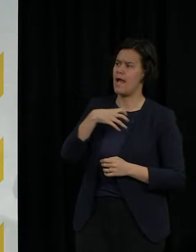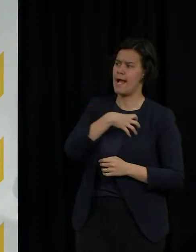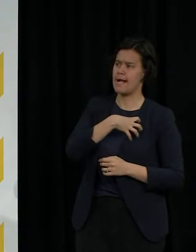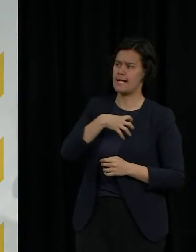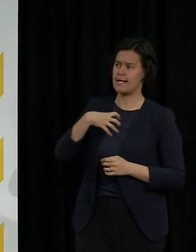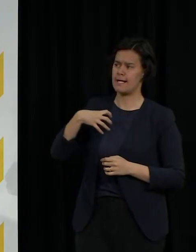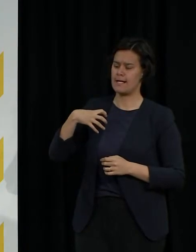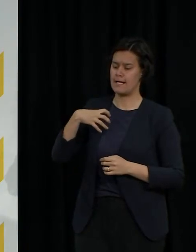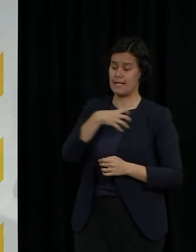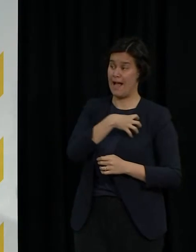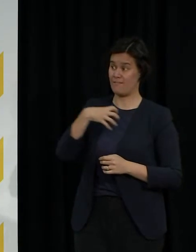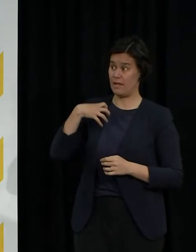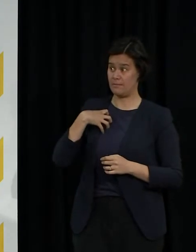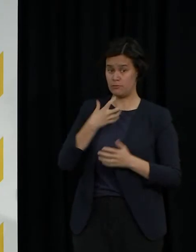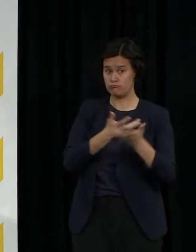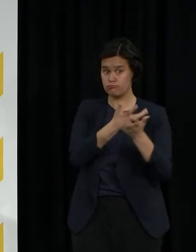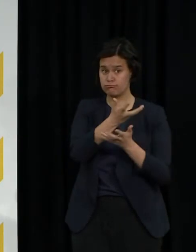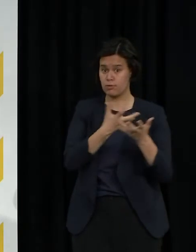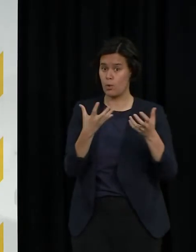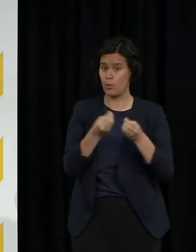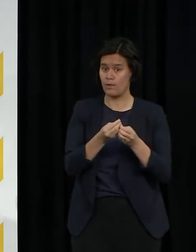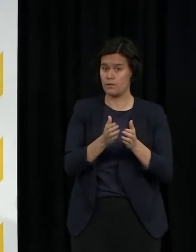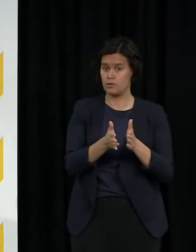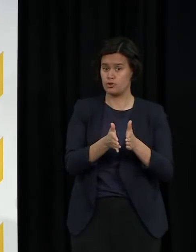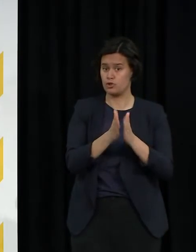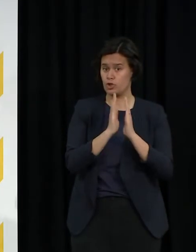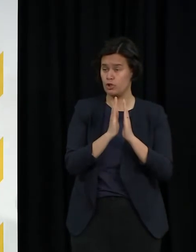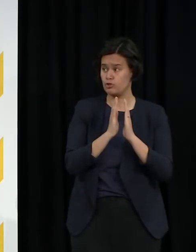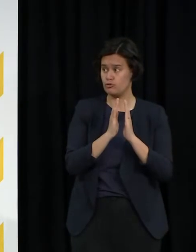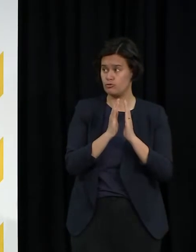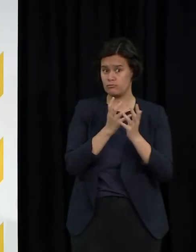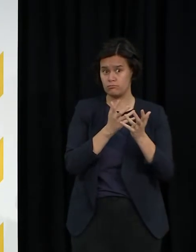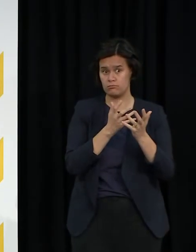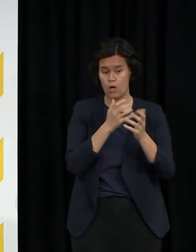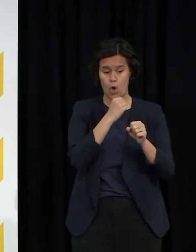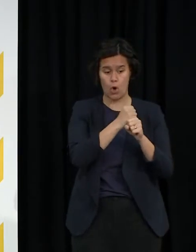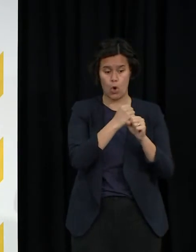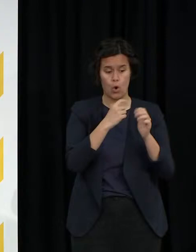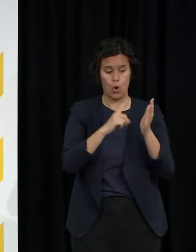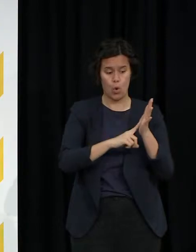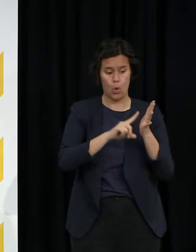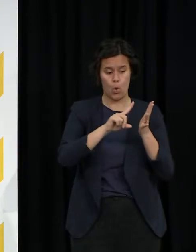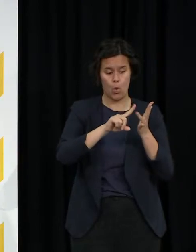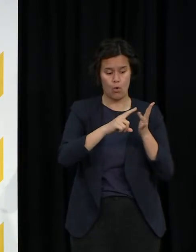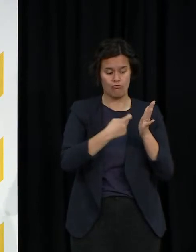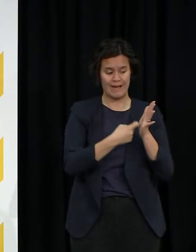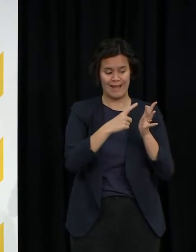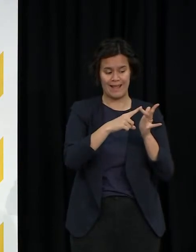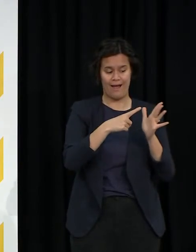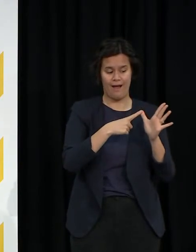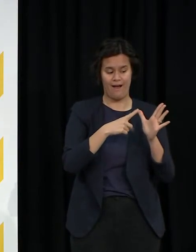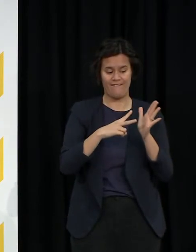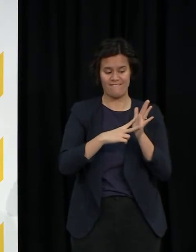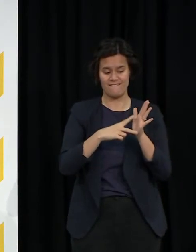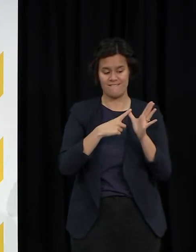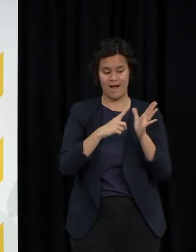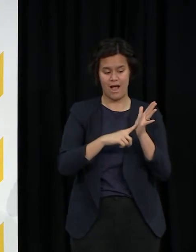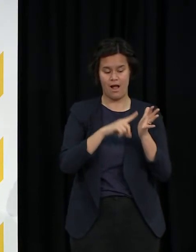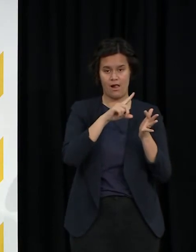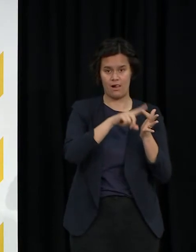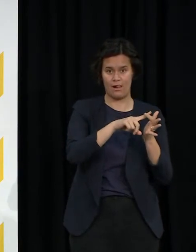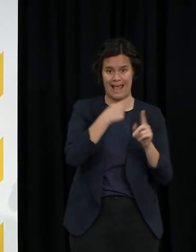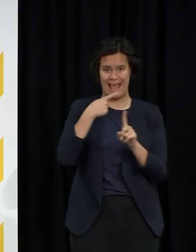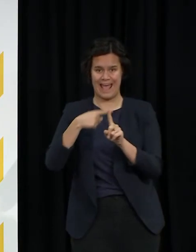Vale and Destiny Church to get people vaccinated? I'm not sure specifically about Gloria